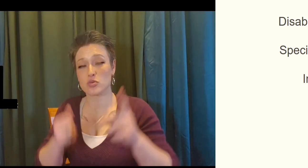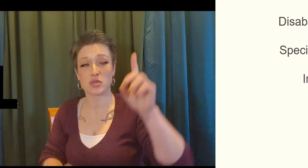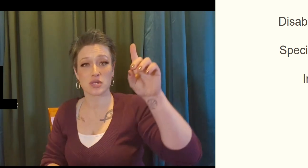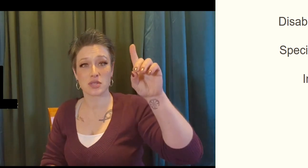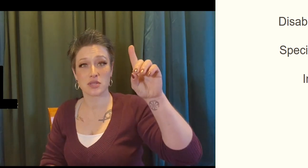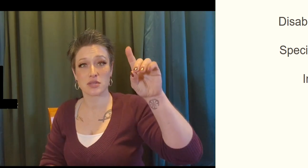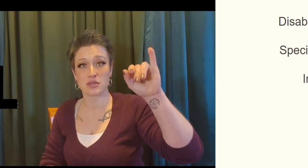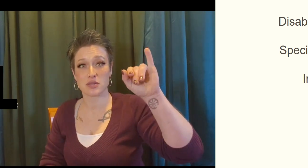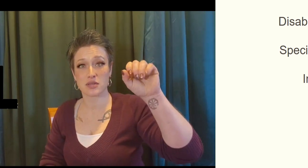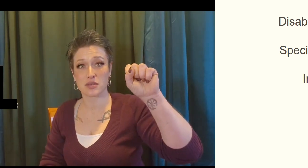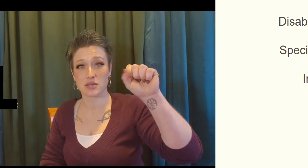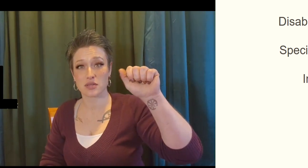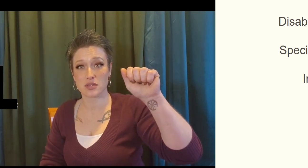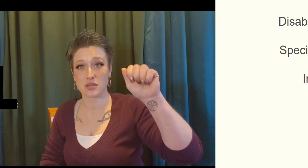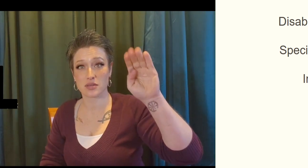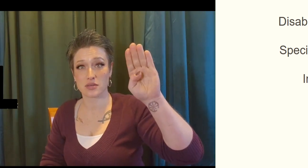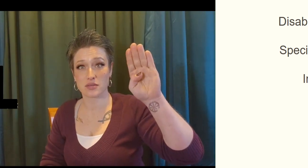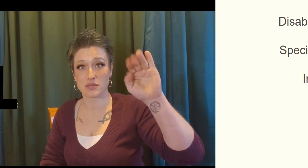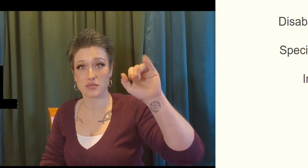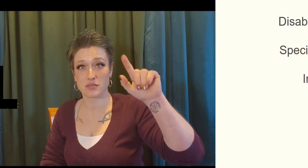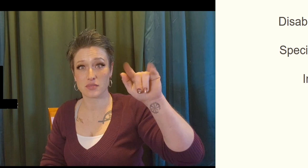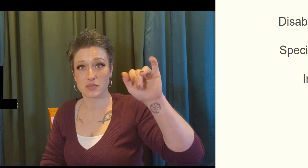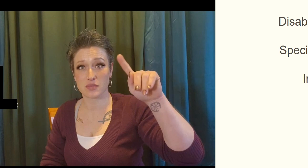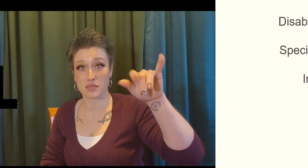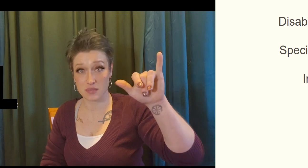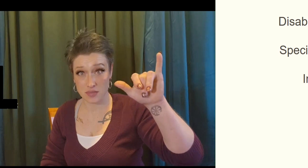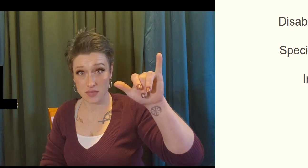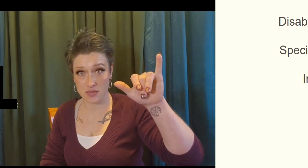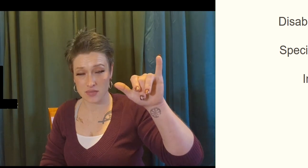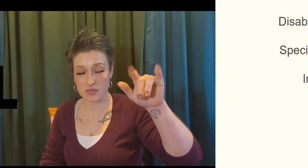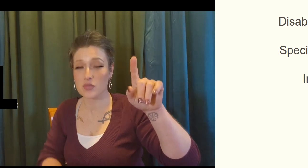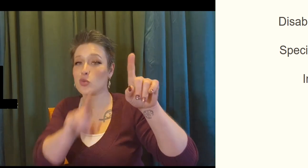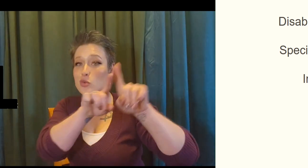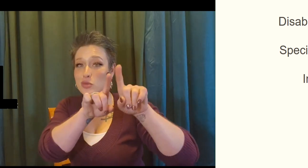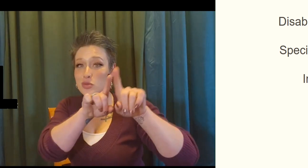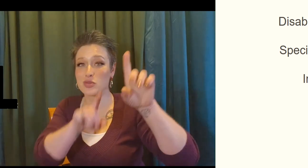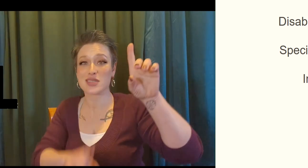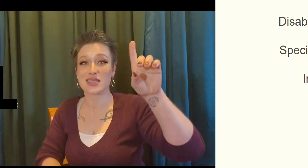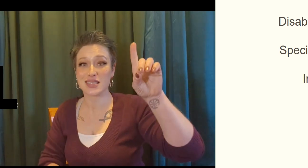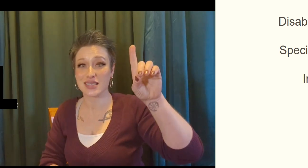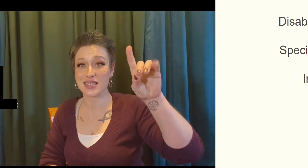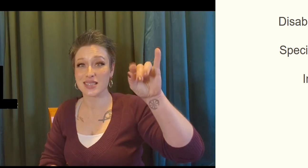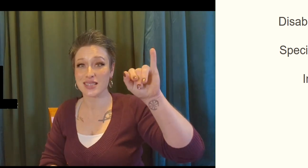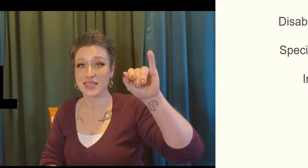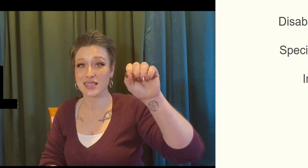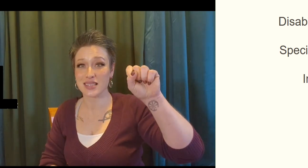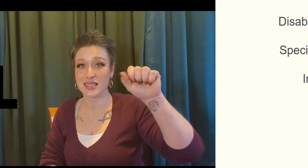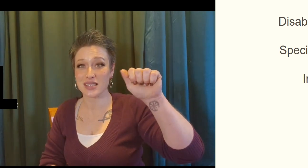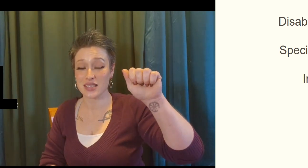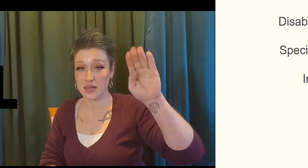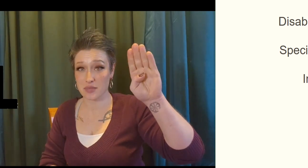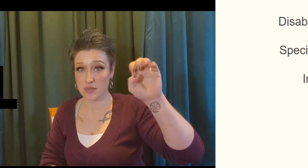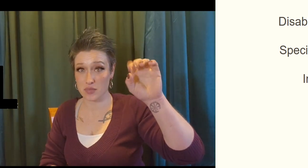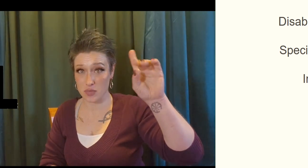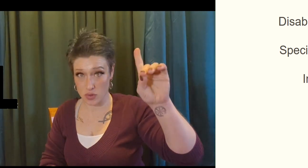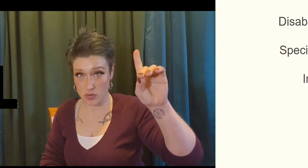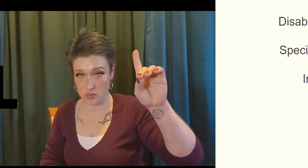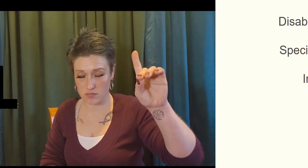disability. So this sign both means disability and disabled.